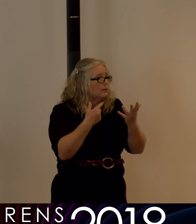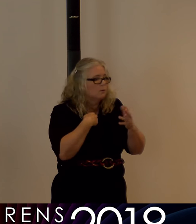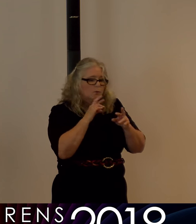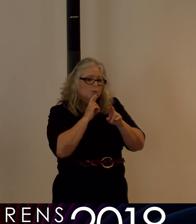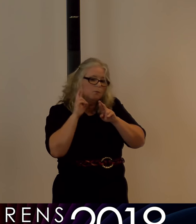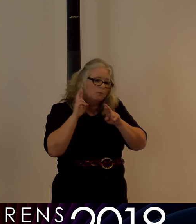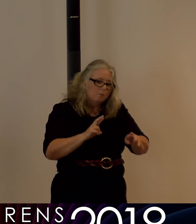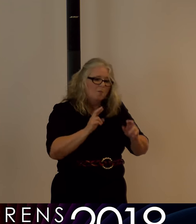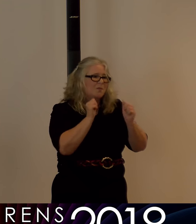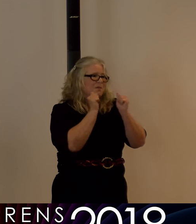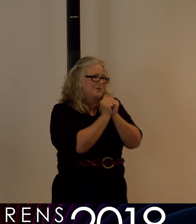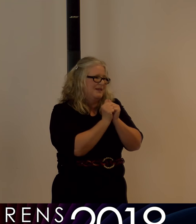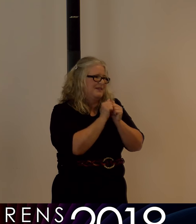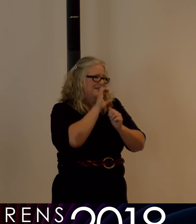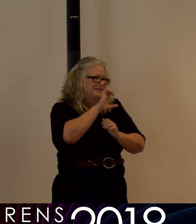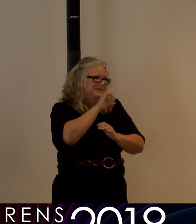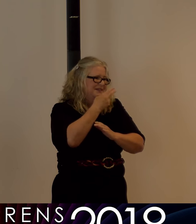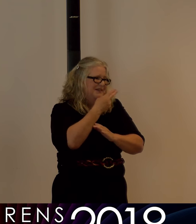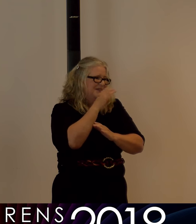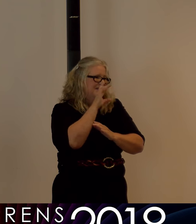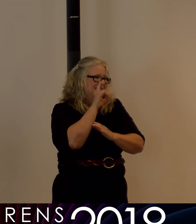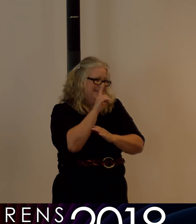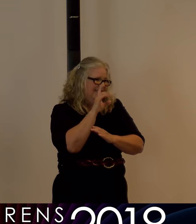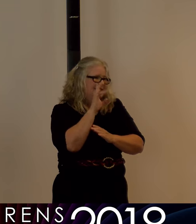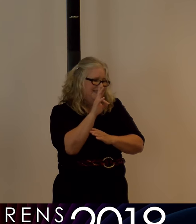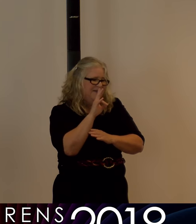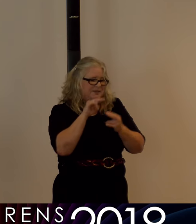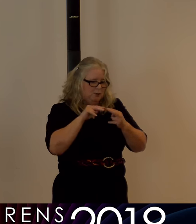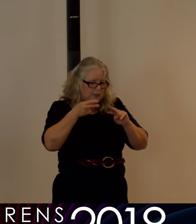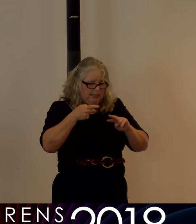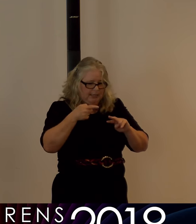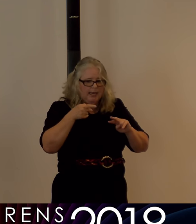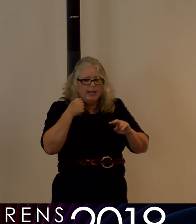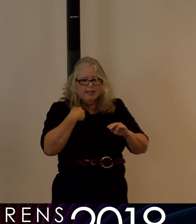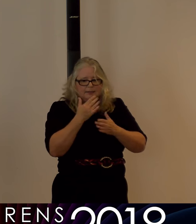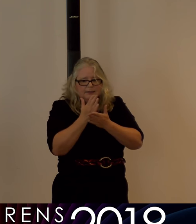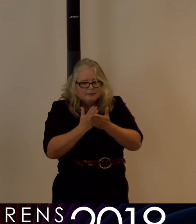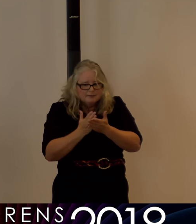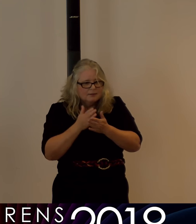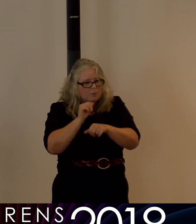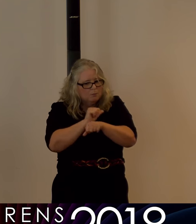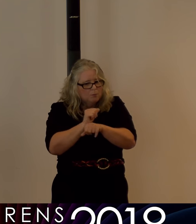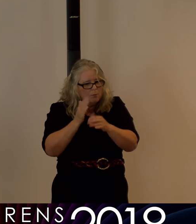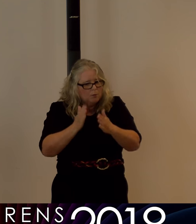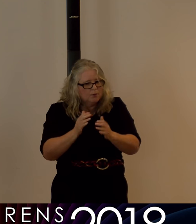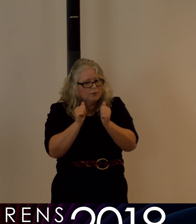CHD7 gene. And I had been alerted to this by some colleagues in Europe that were working on it because they knew I